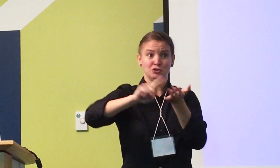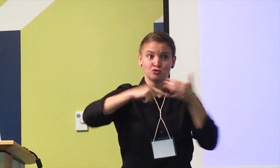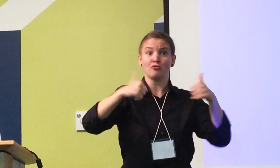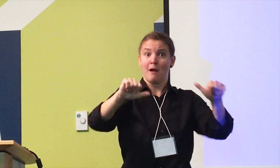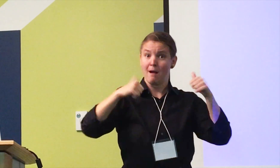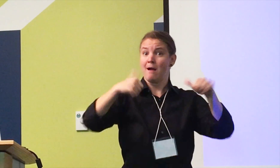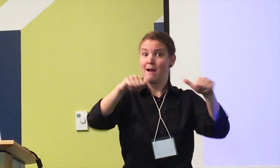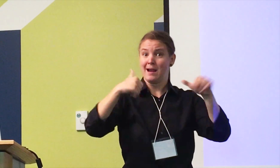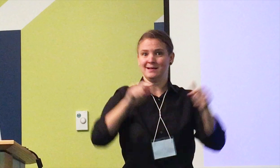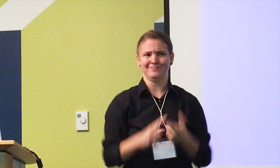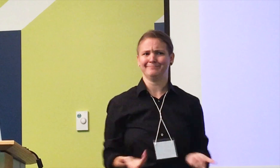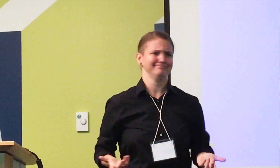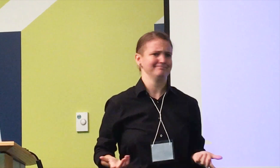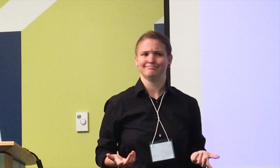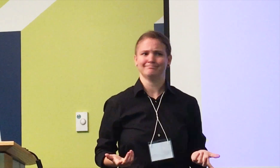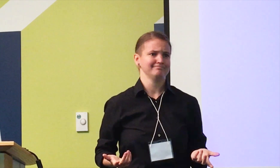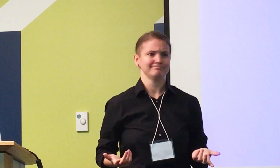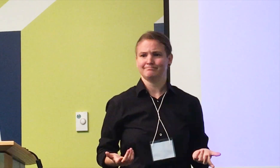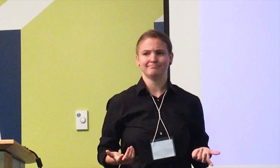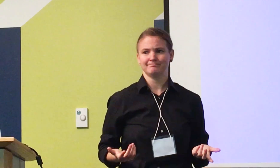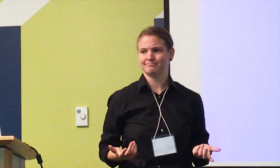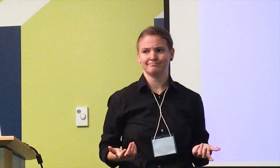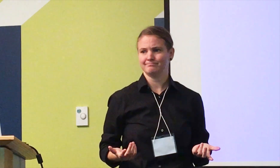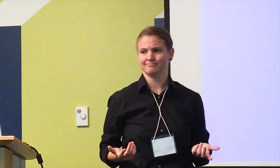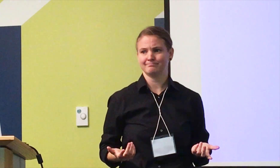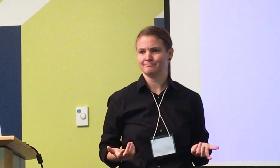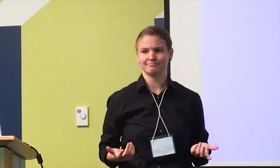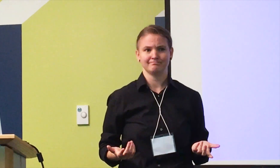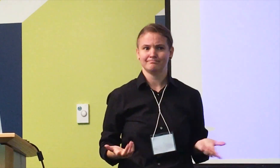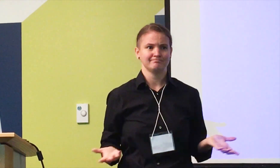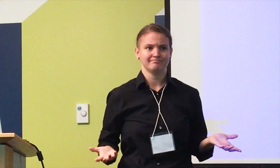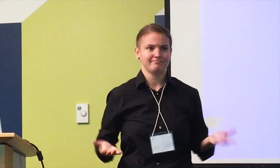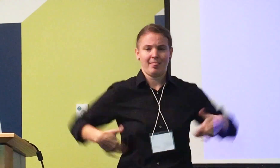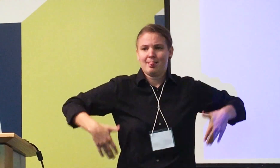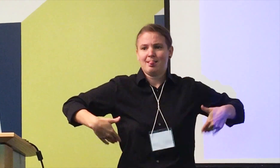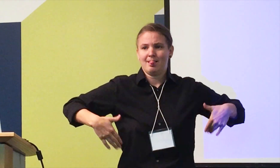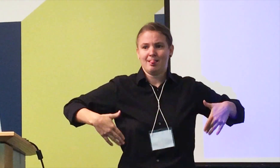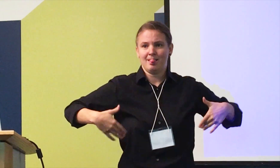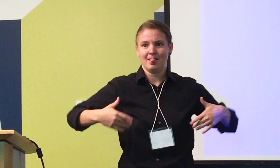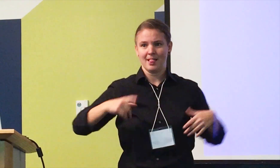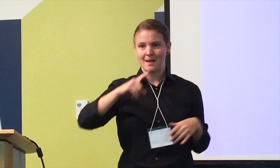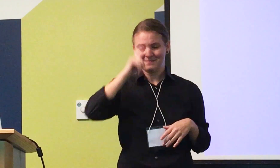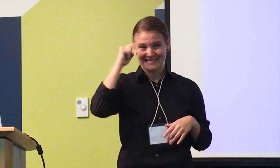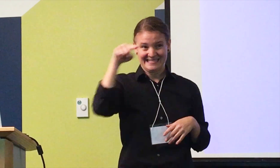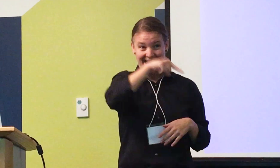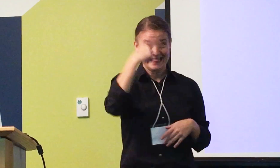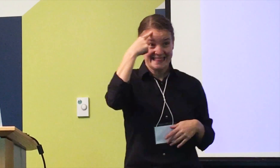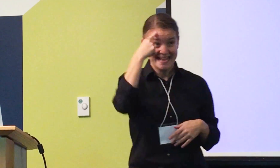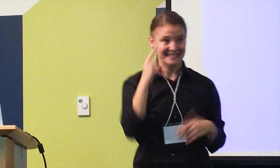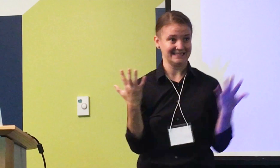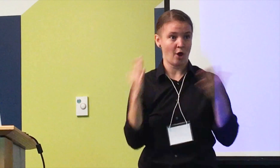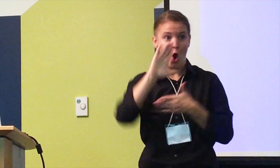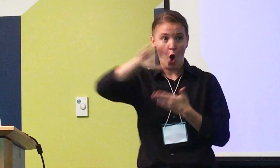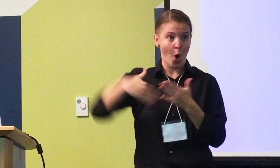be in place, right? And there have been numerous attempts, and millions of dollars expended in the